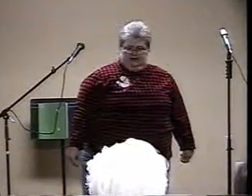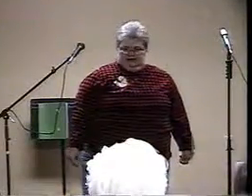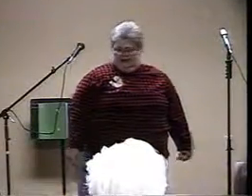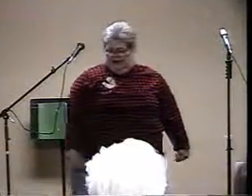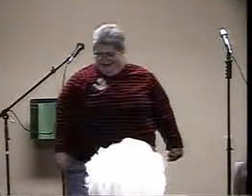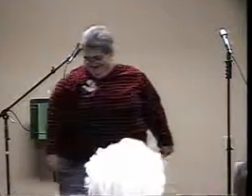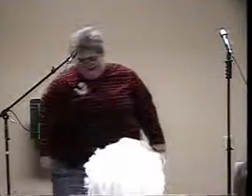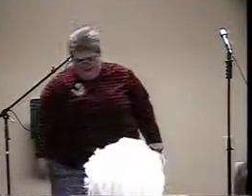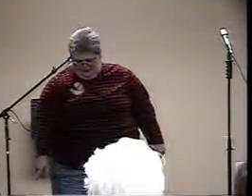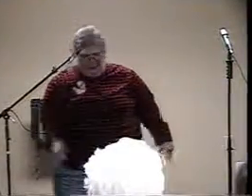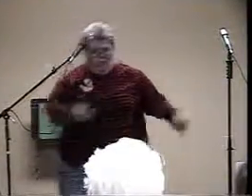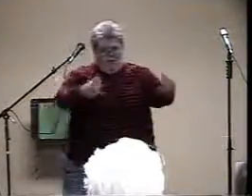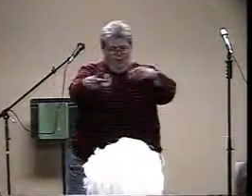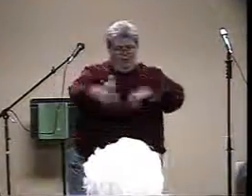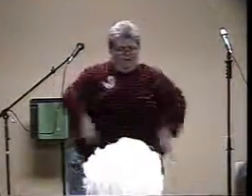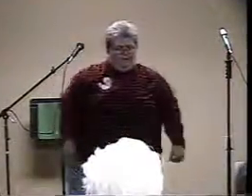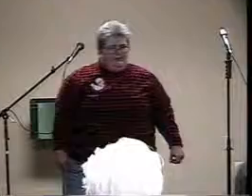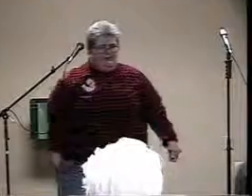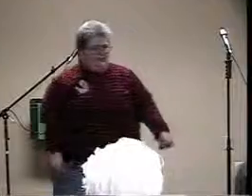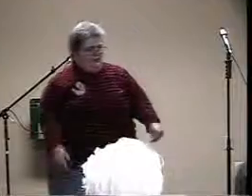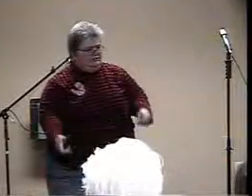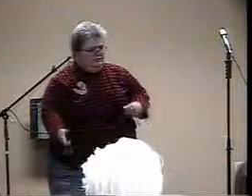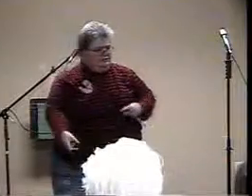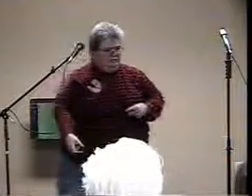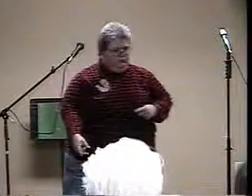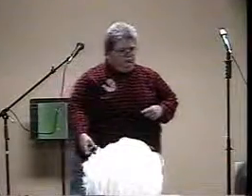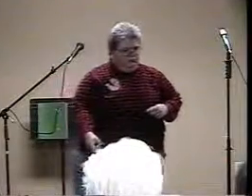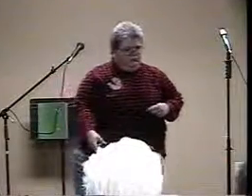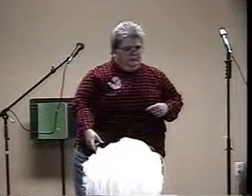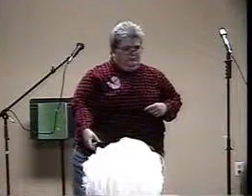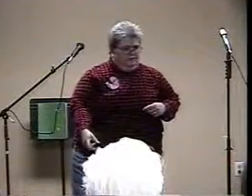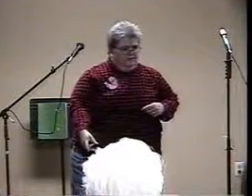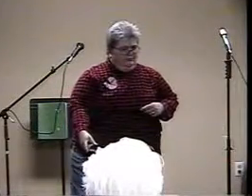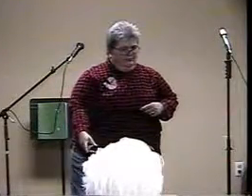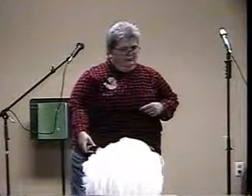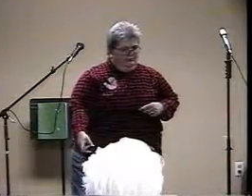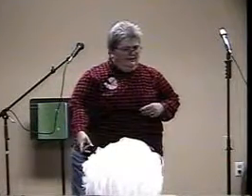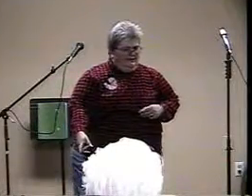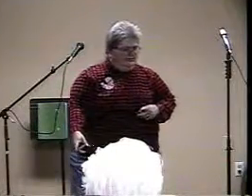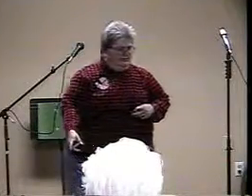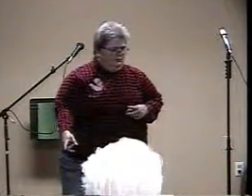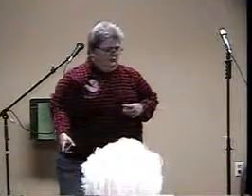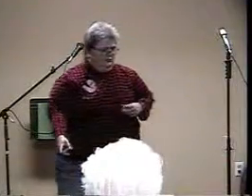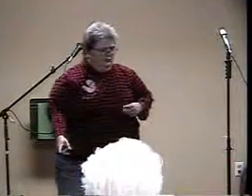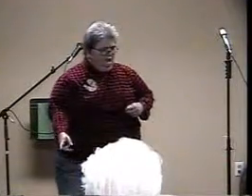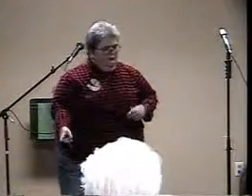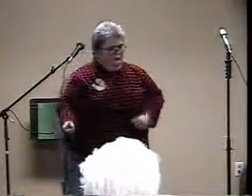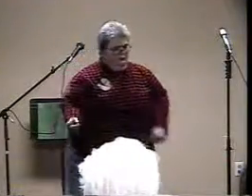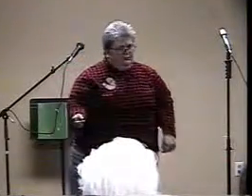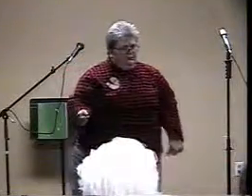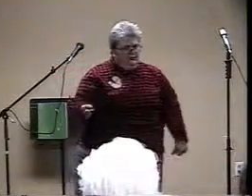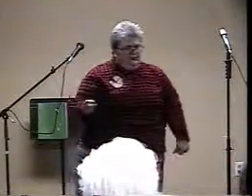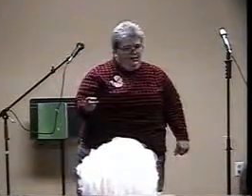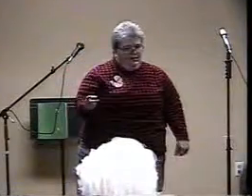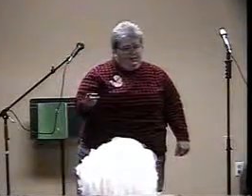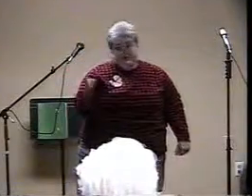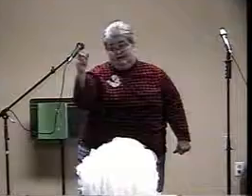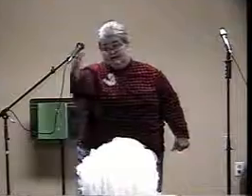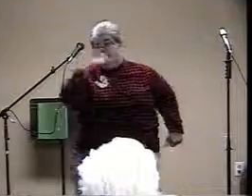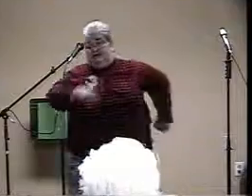I said, why? No, everybody knows that boiled beans won't grow. He said, do